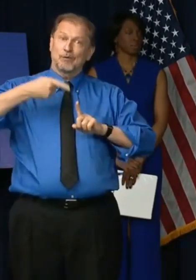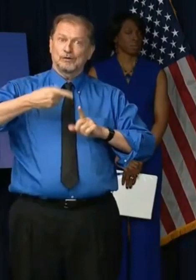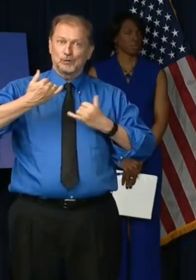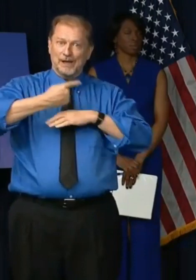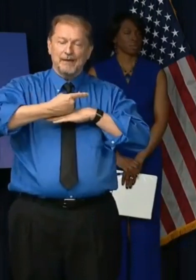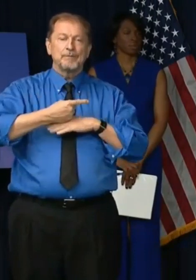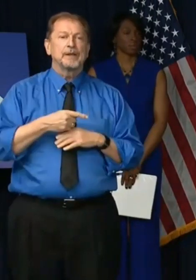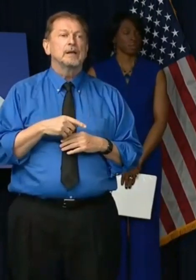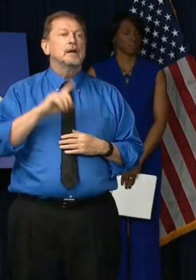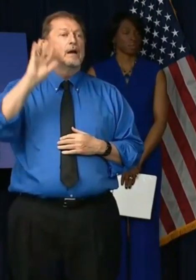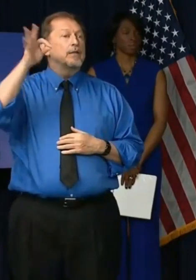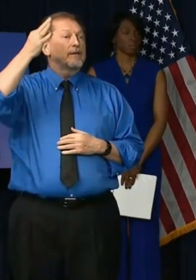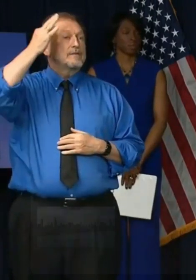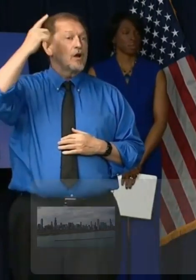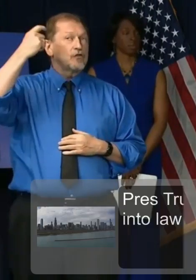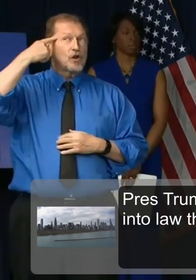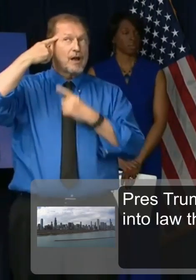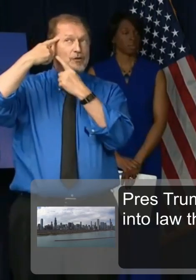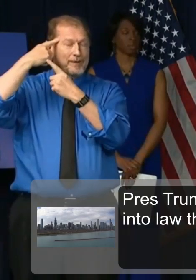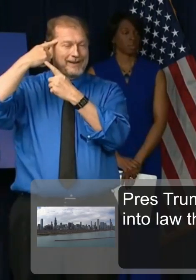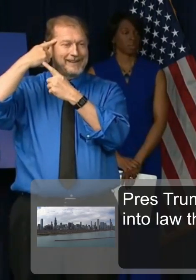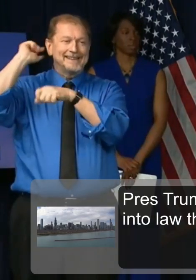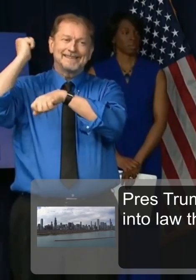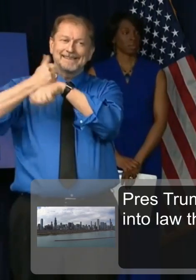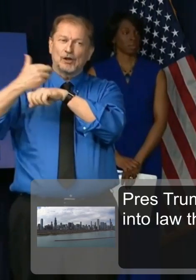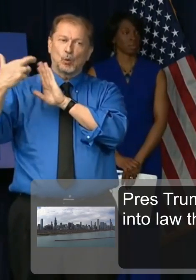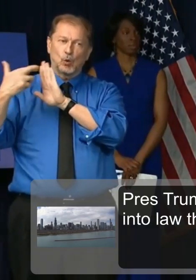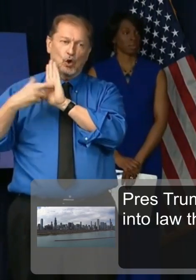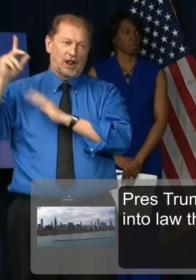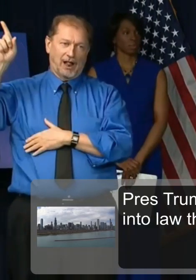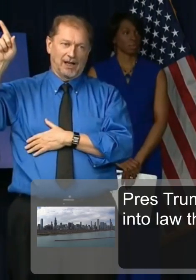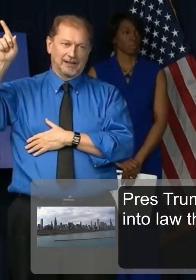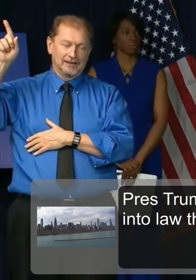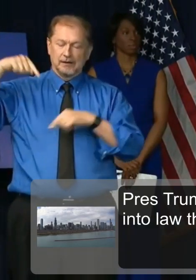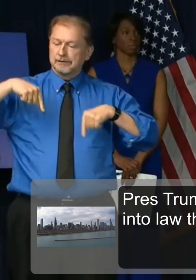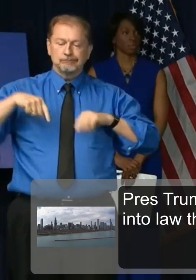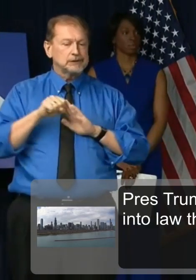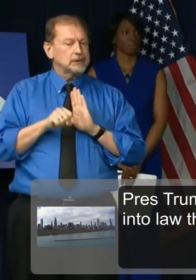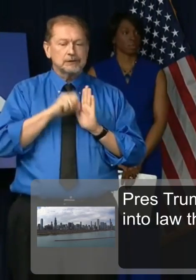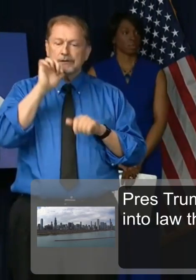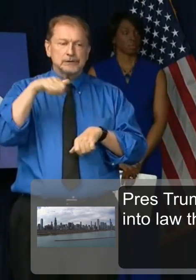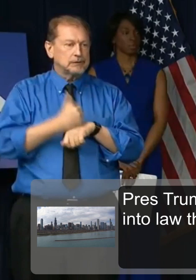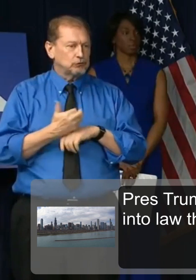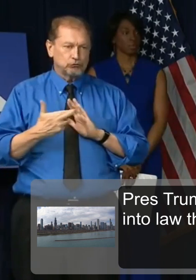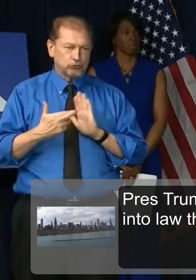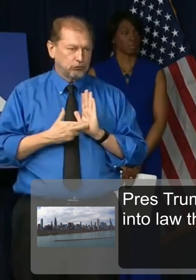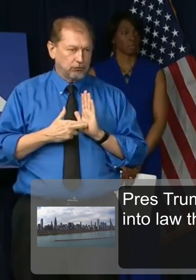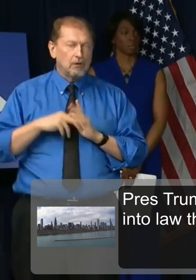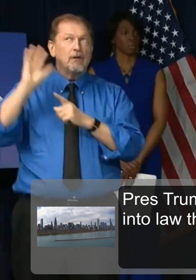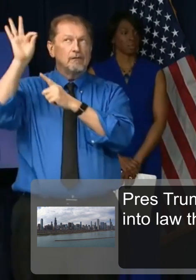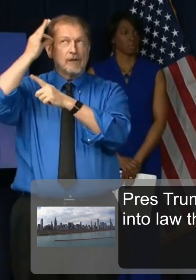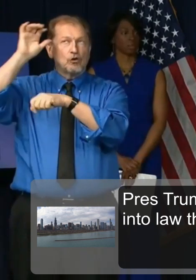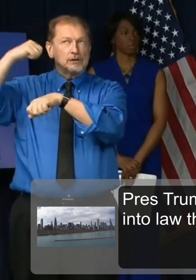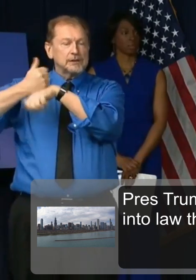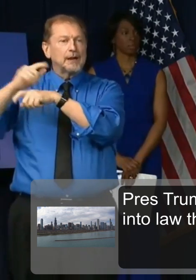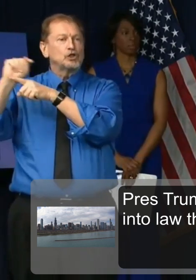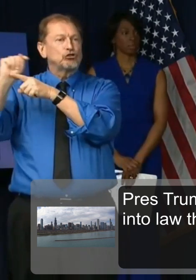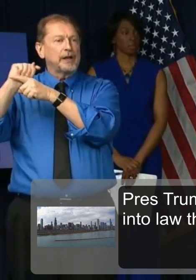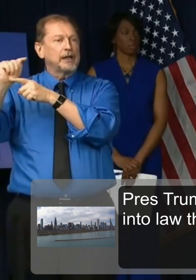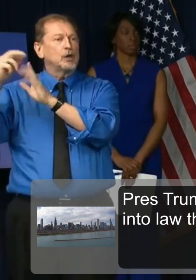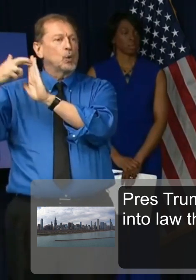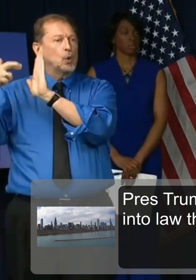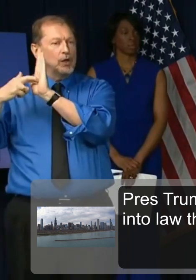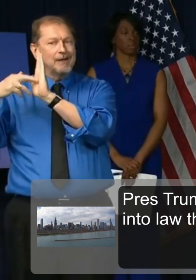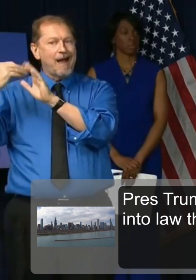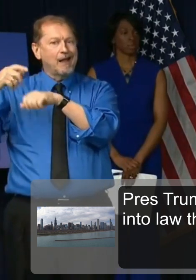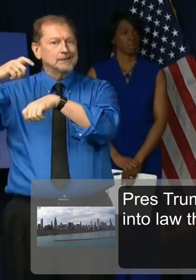the federal government actually has requirements of training, and that training requirement is rather lengthy process.